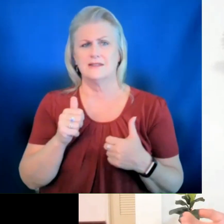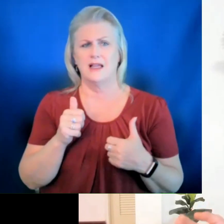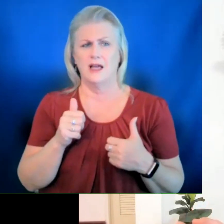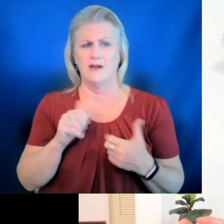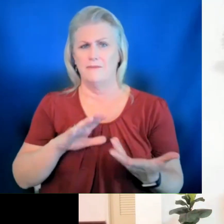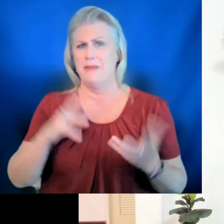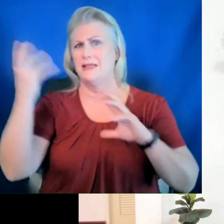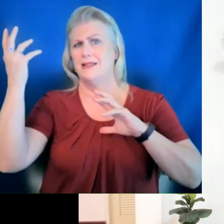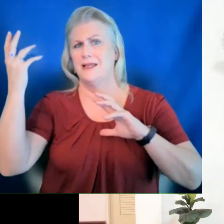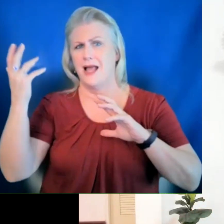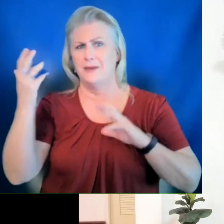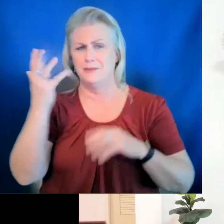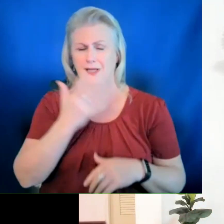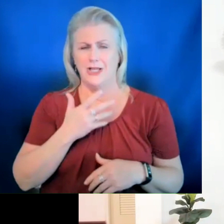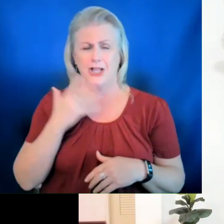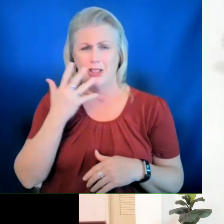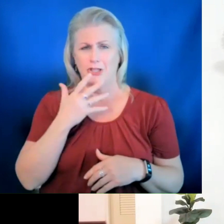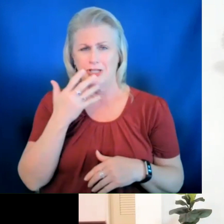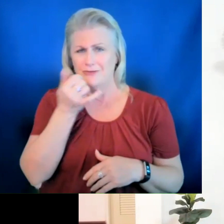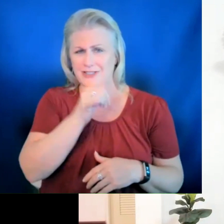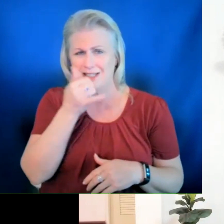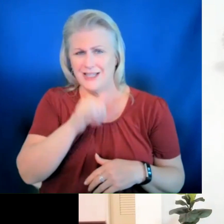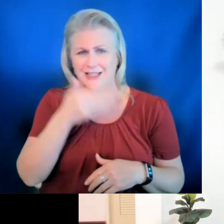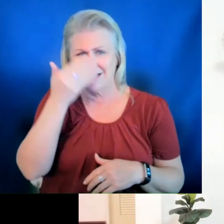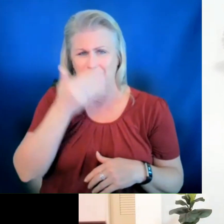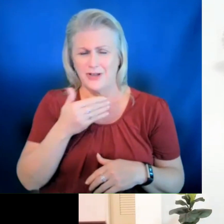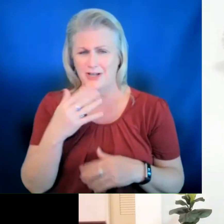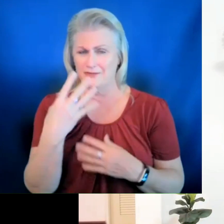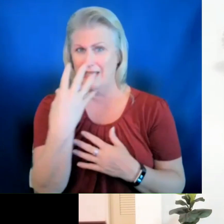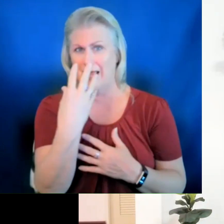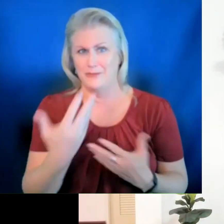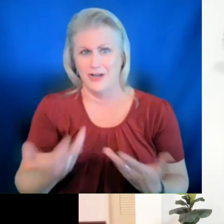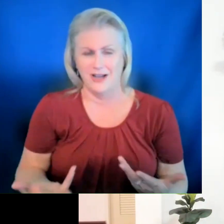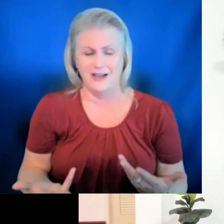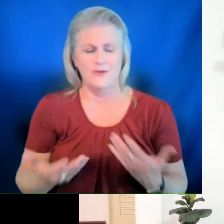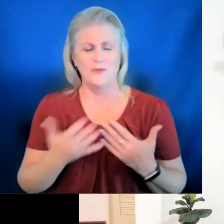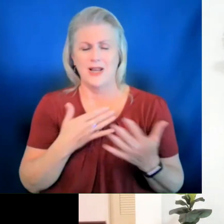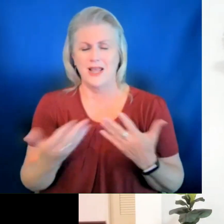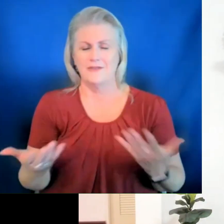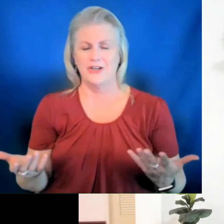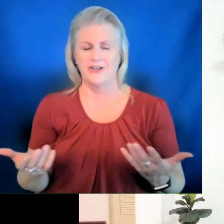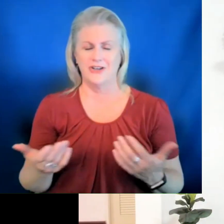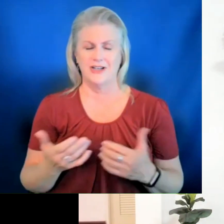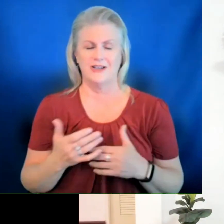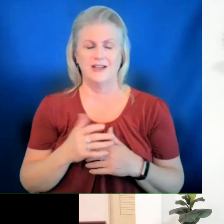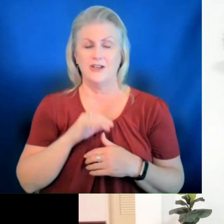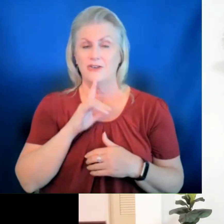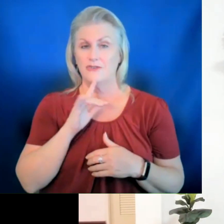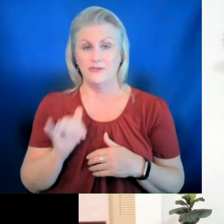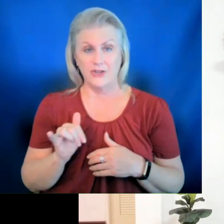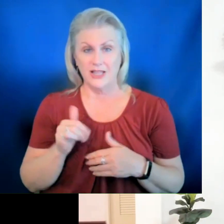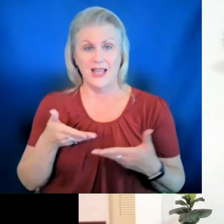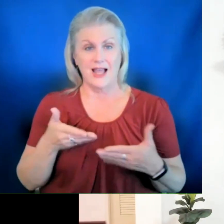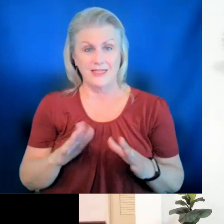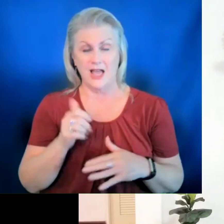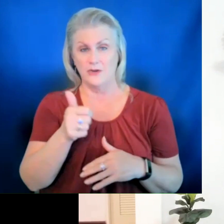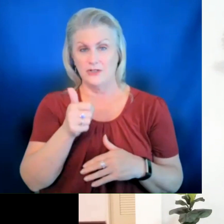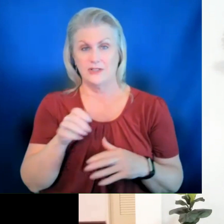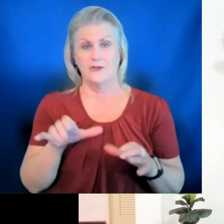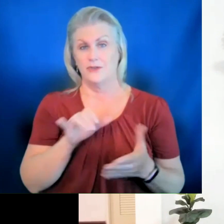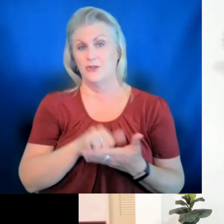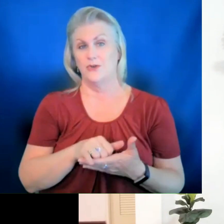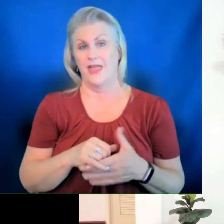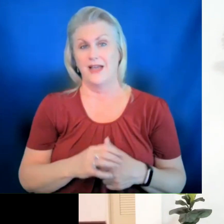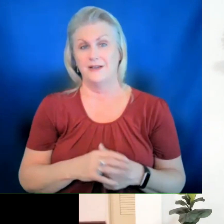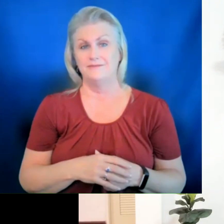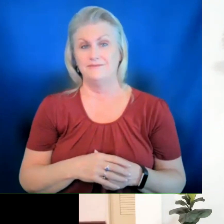looking ridiculous in front of the camera or whatever that is. Truly allowing yourself to do